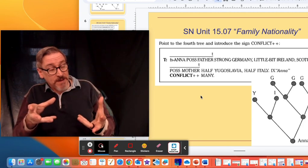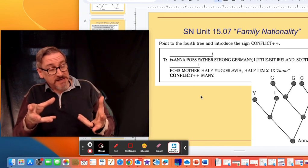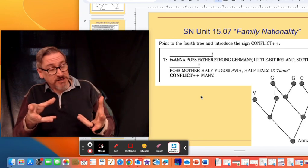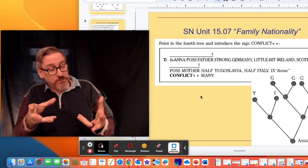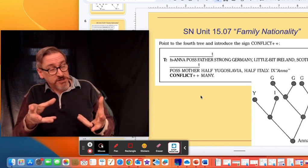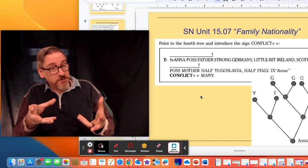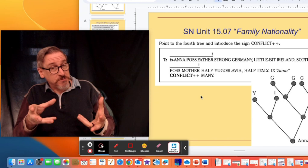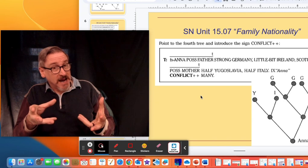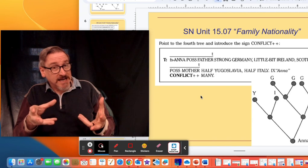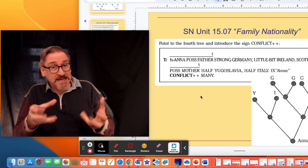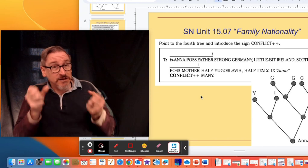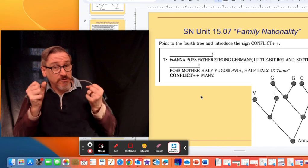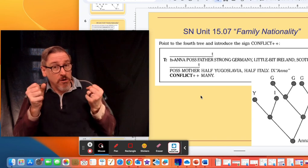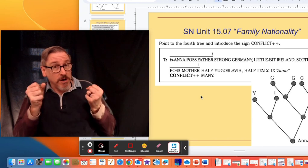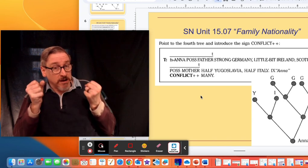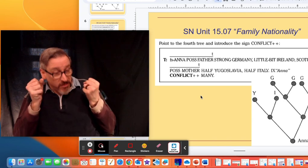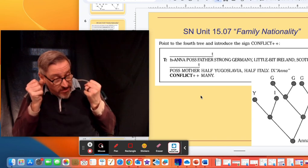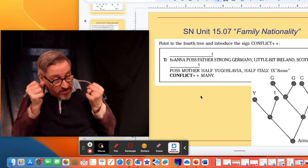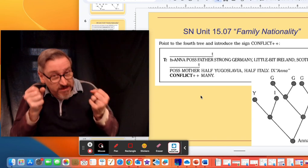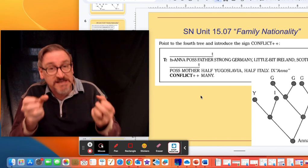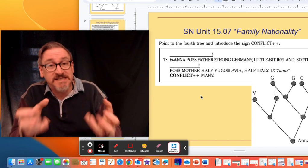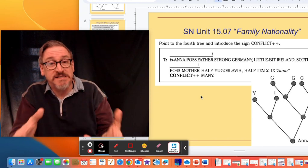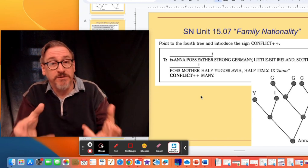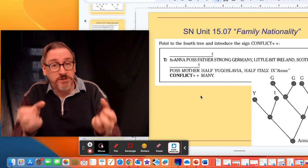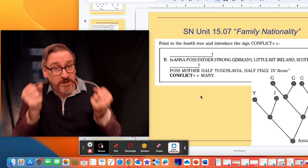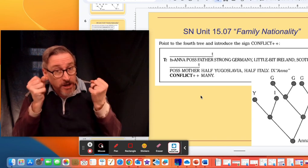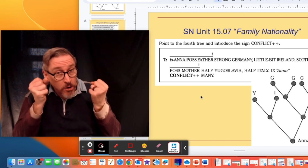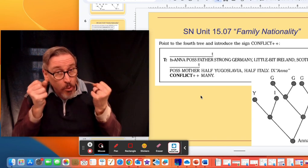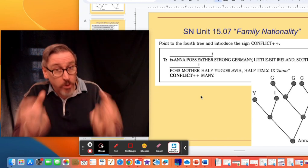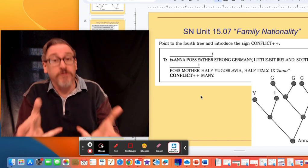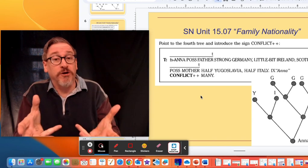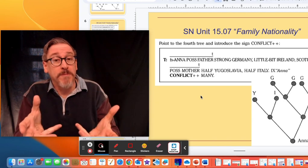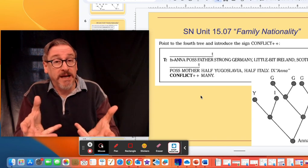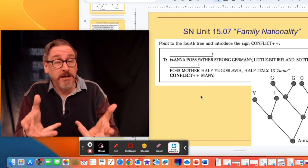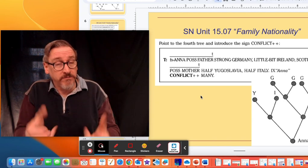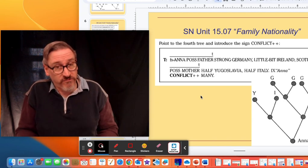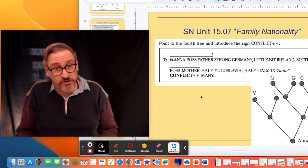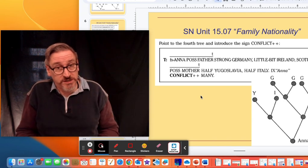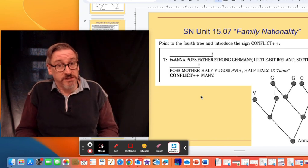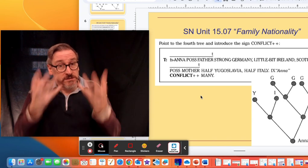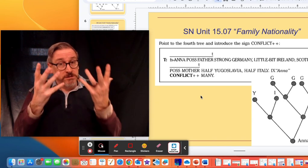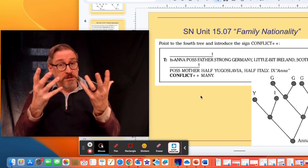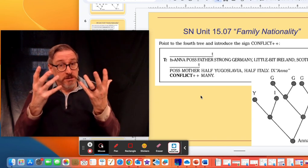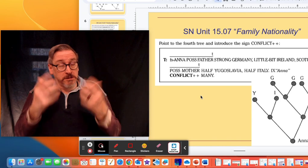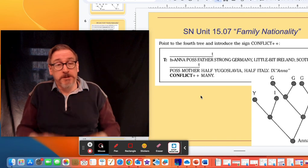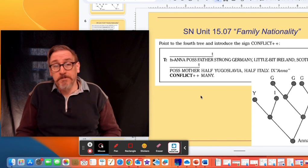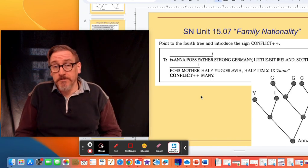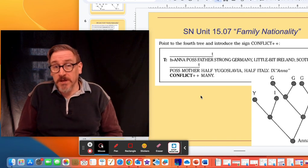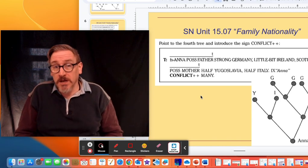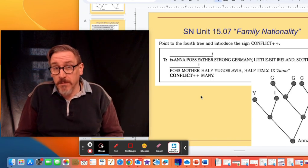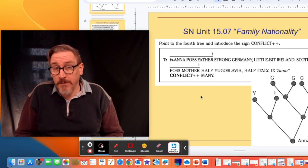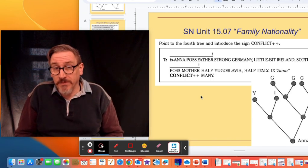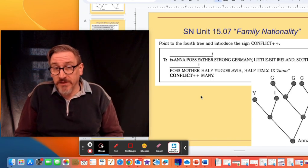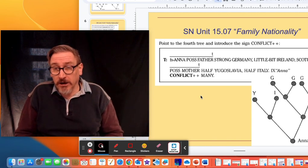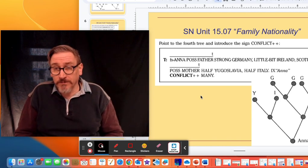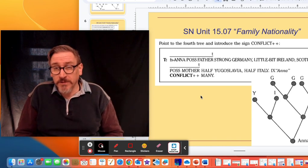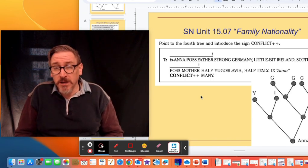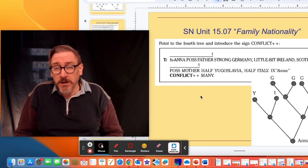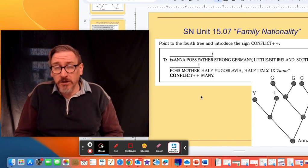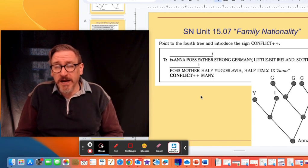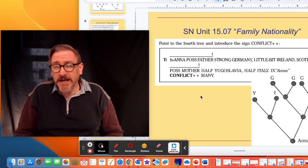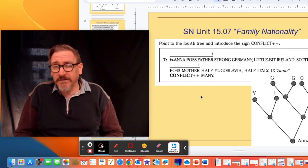If I'm asking the question many, I tend to throw it this as opposed to like, were there many versus up in the